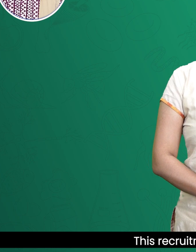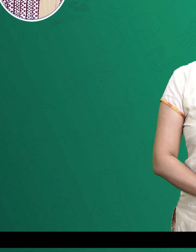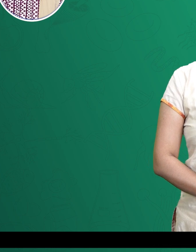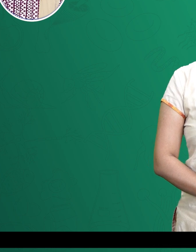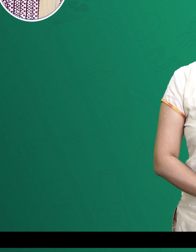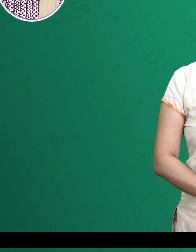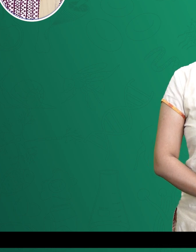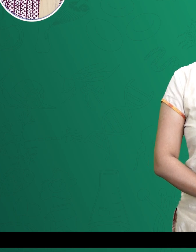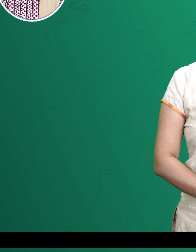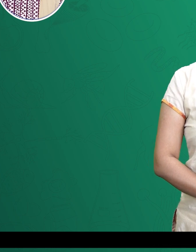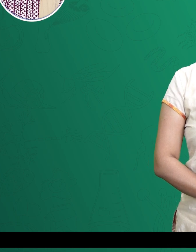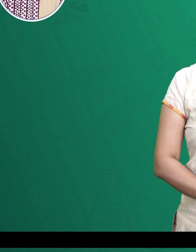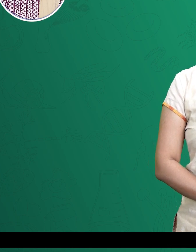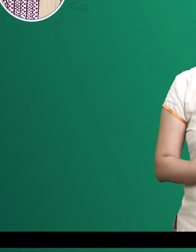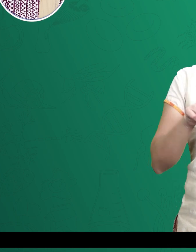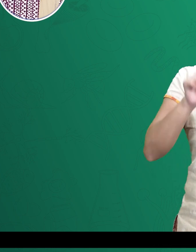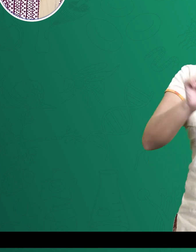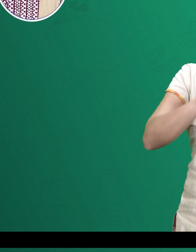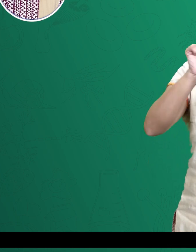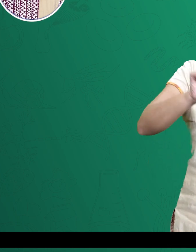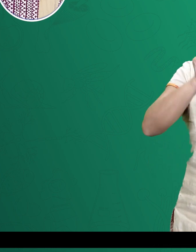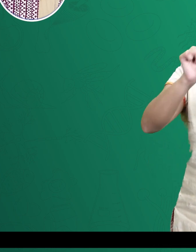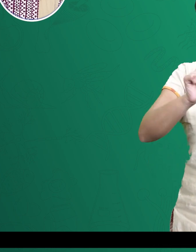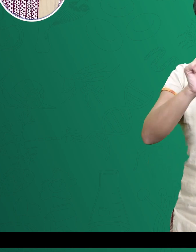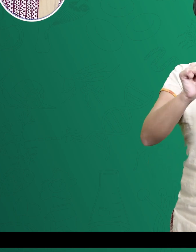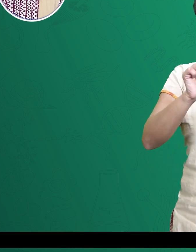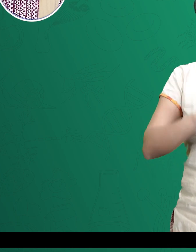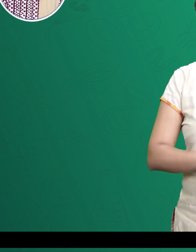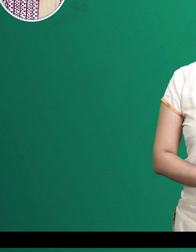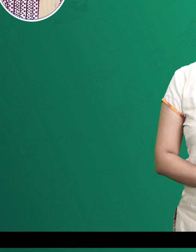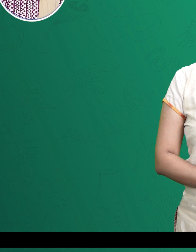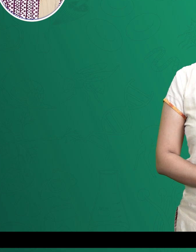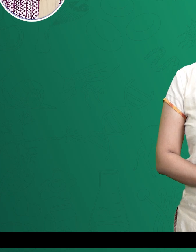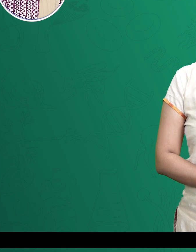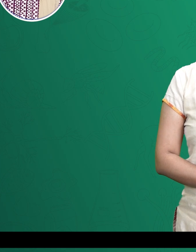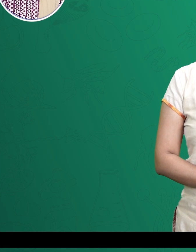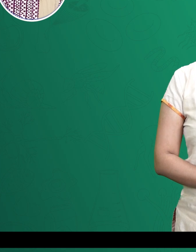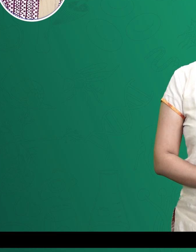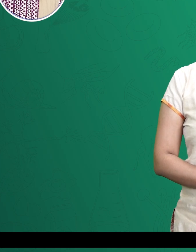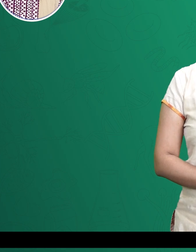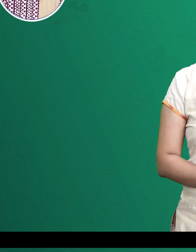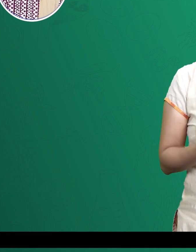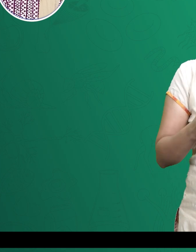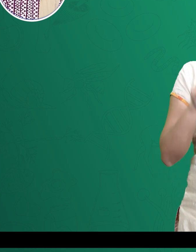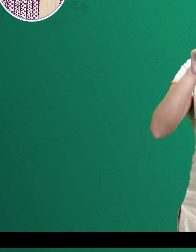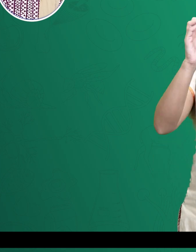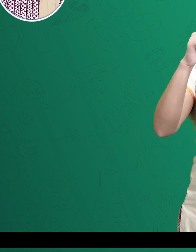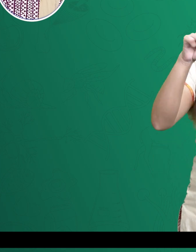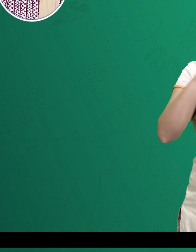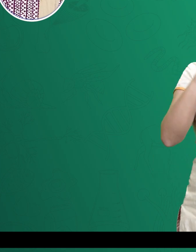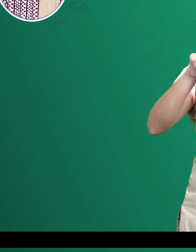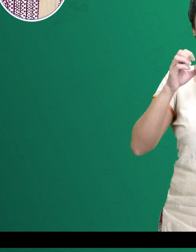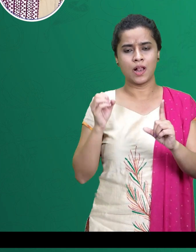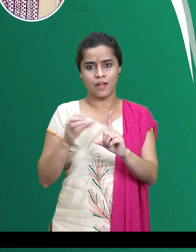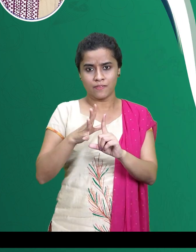As a part of this process, there are local effects such